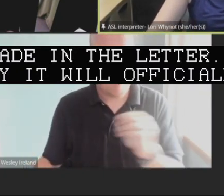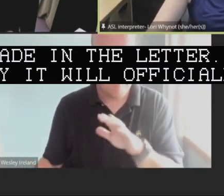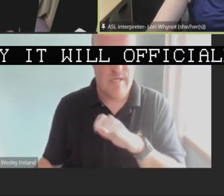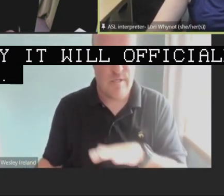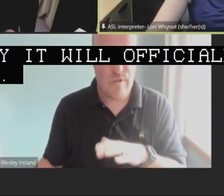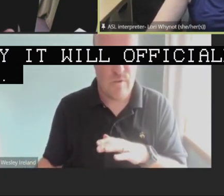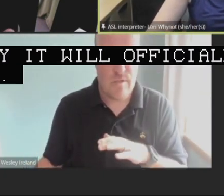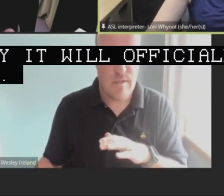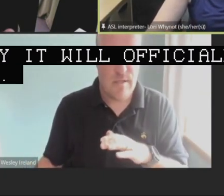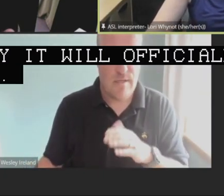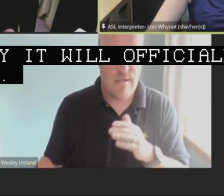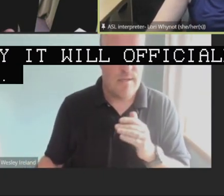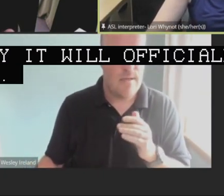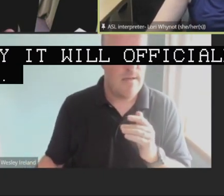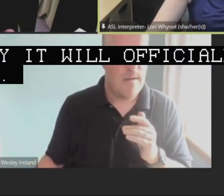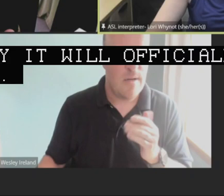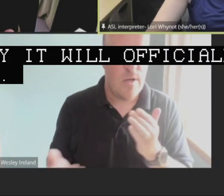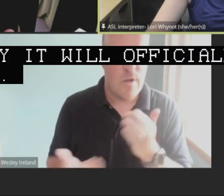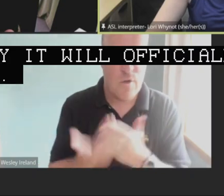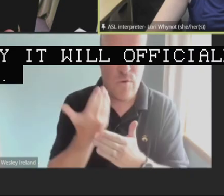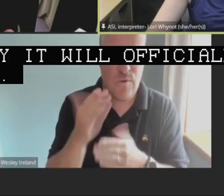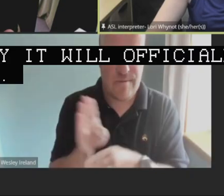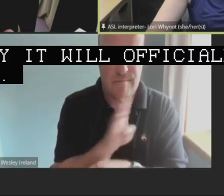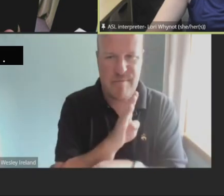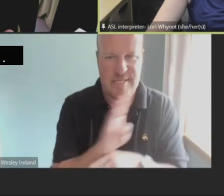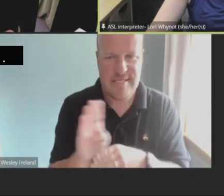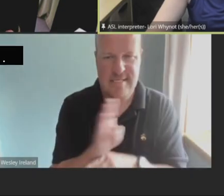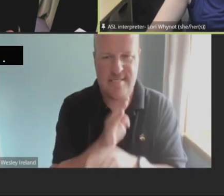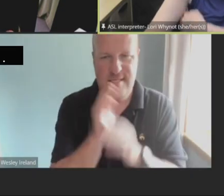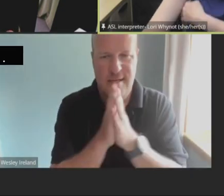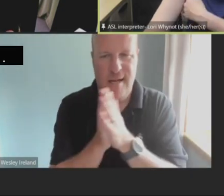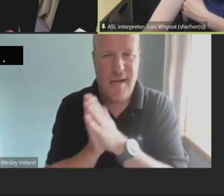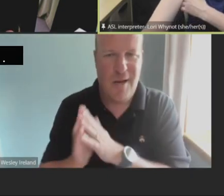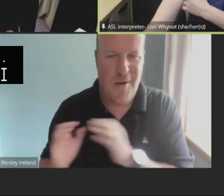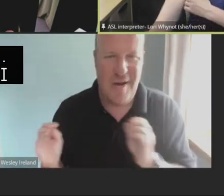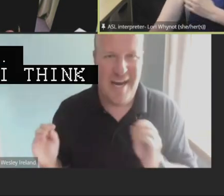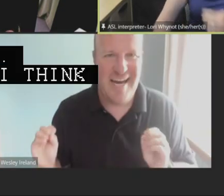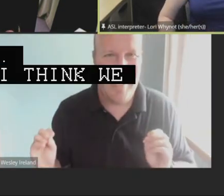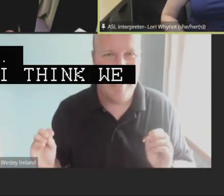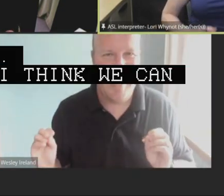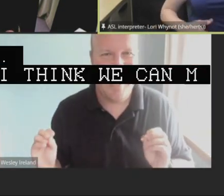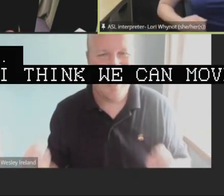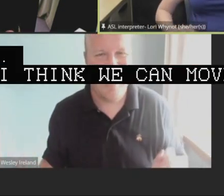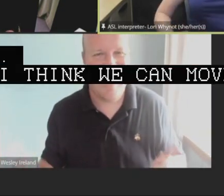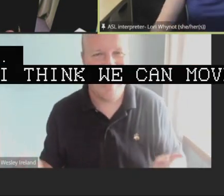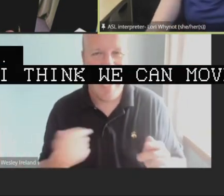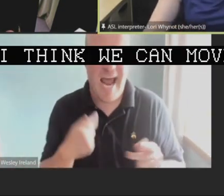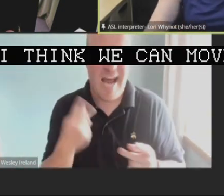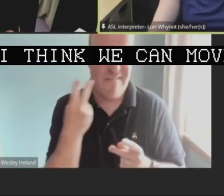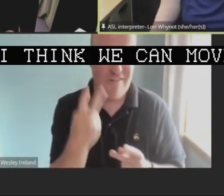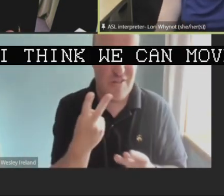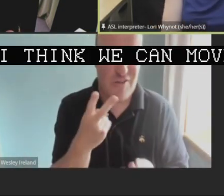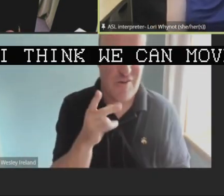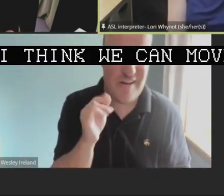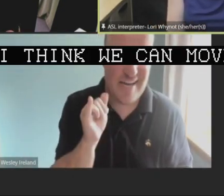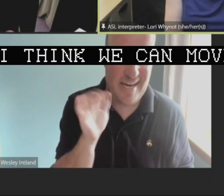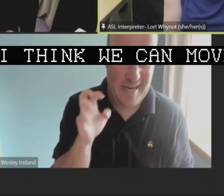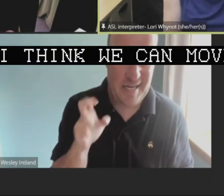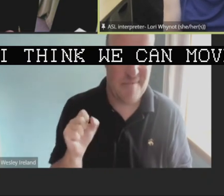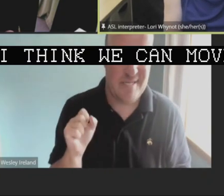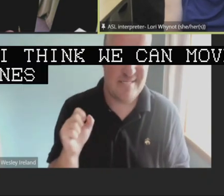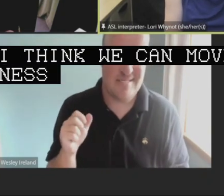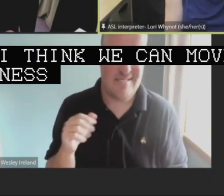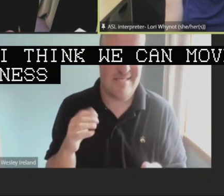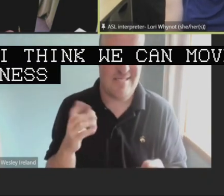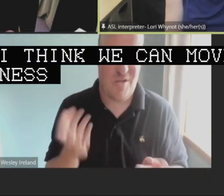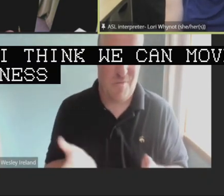Now, I think we can move on to new business. And what I have for new business, I just